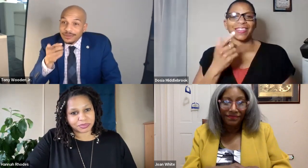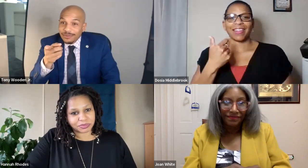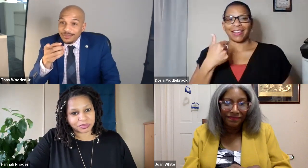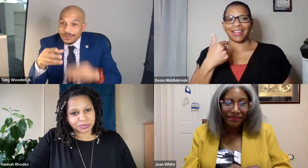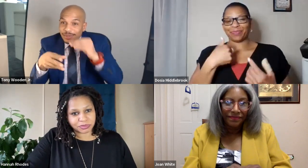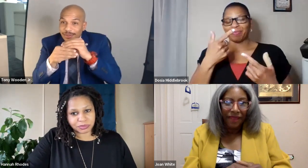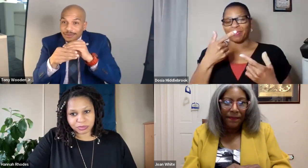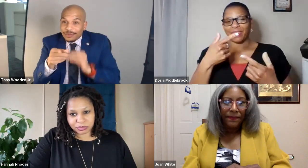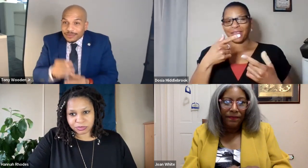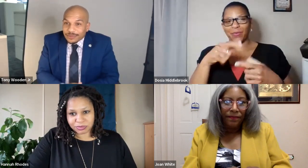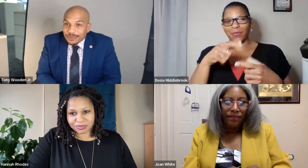Dosia, did you want something to say? Yeah.